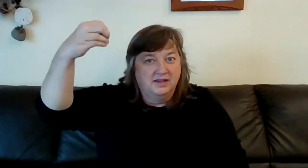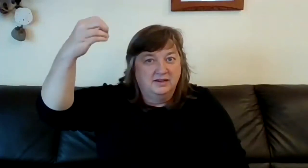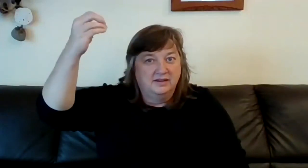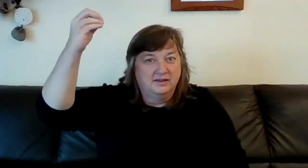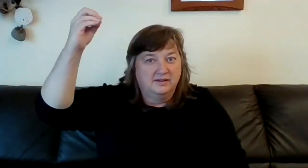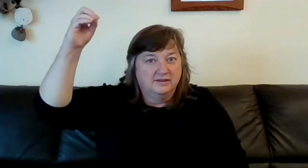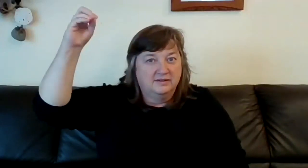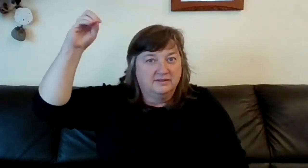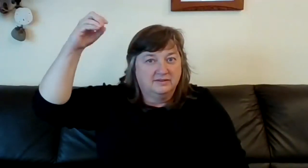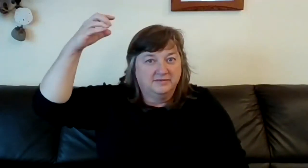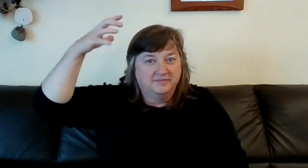sun.